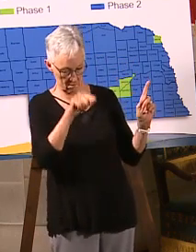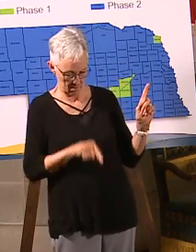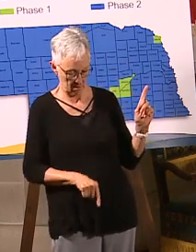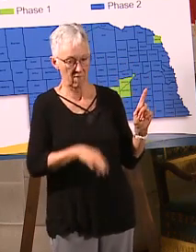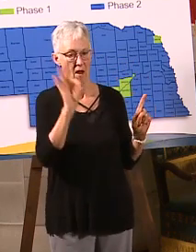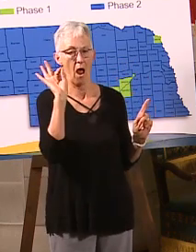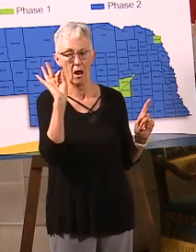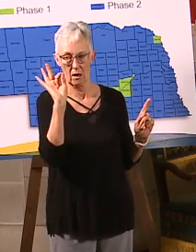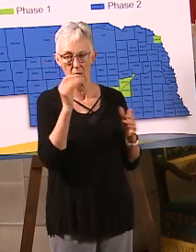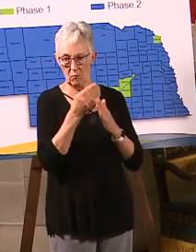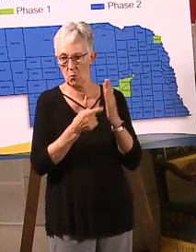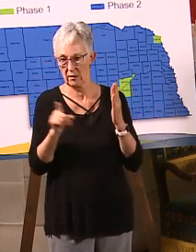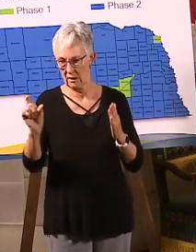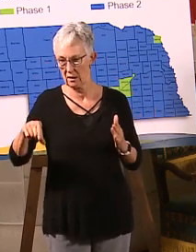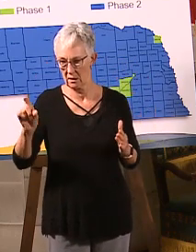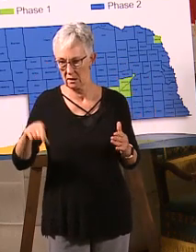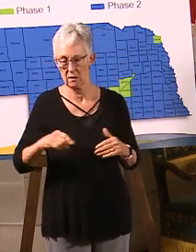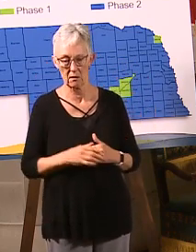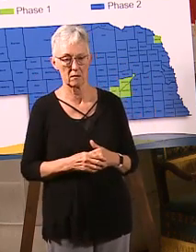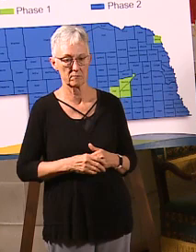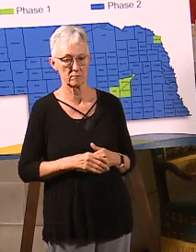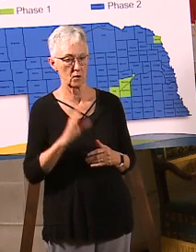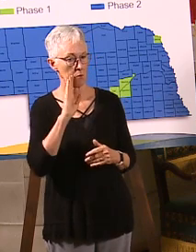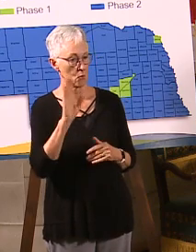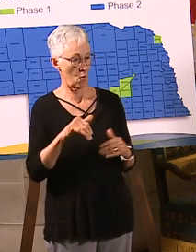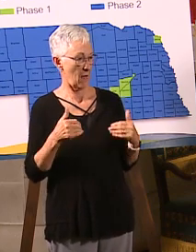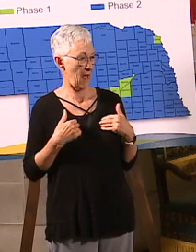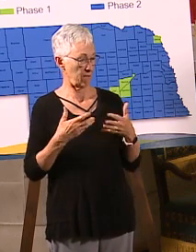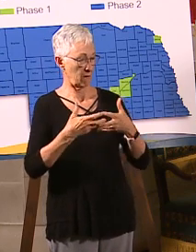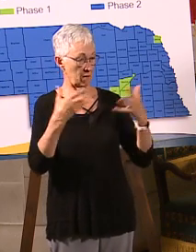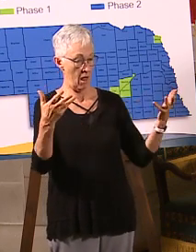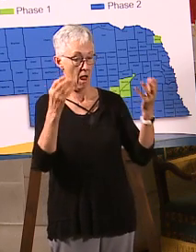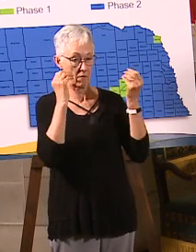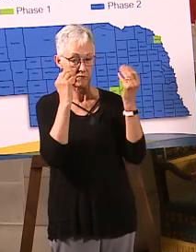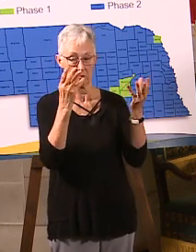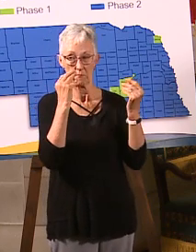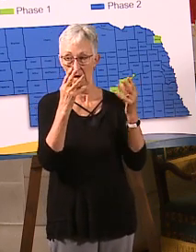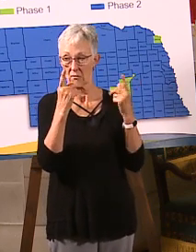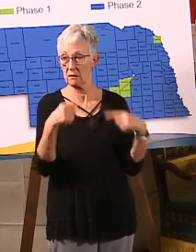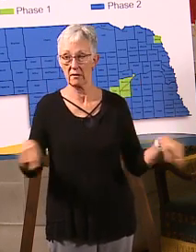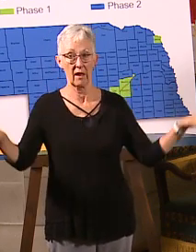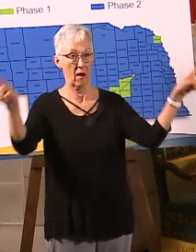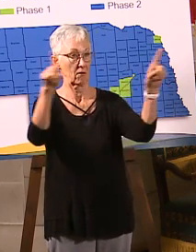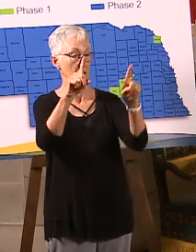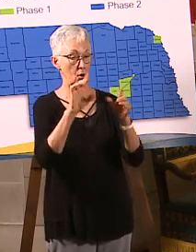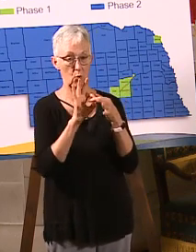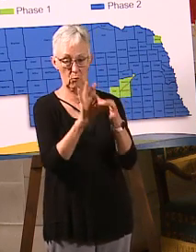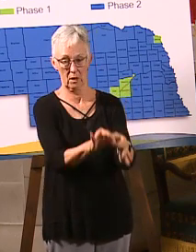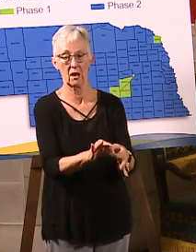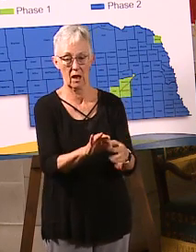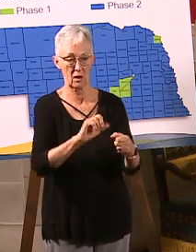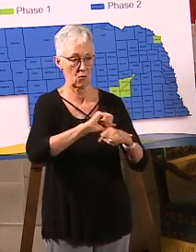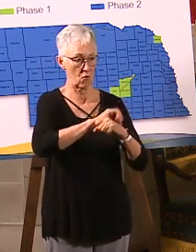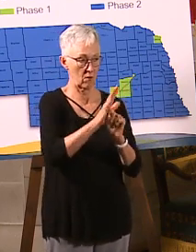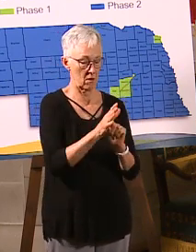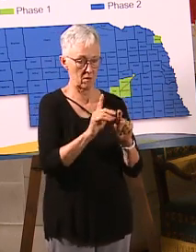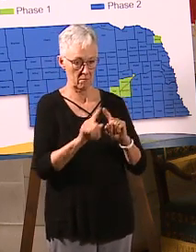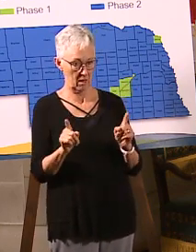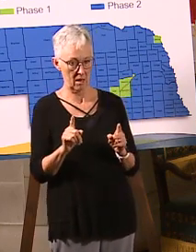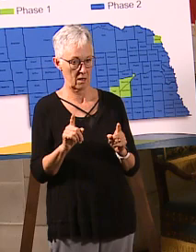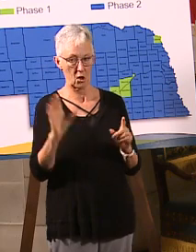information available with regards to COVID-19, but sometimes sorting through and finding that resource is a difficult thing to